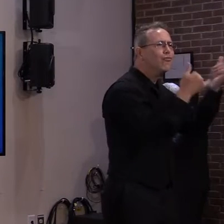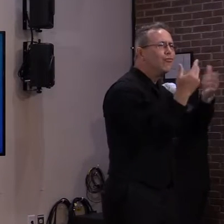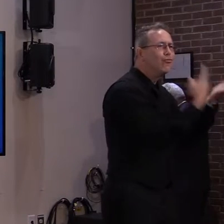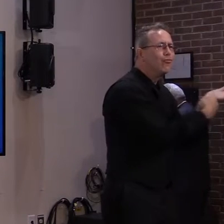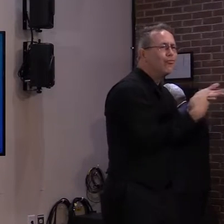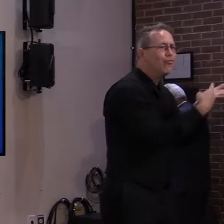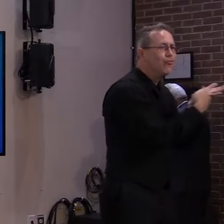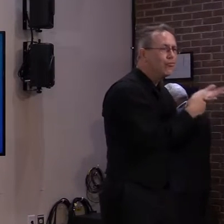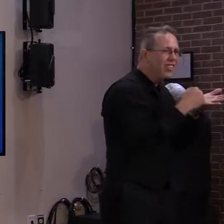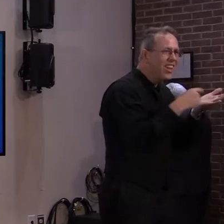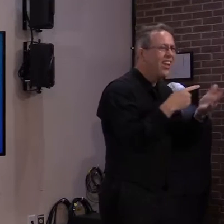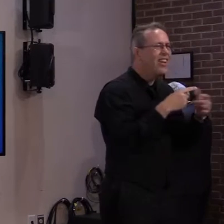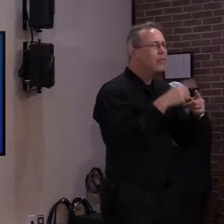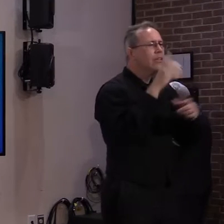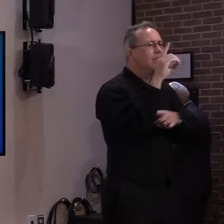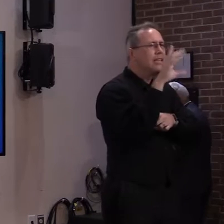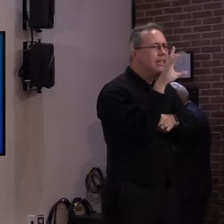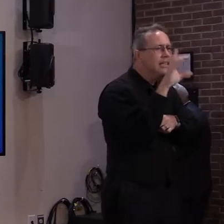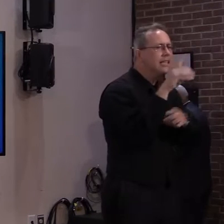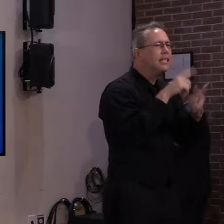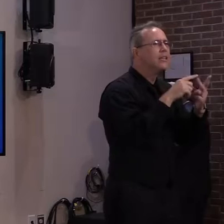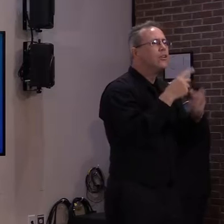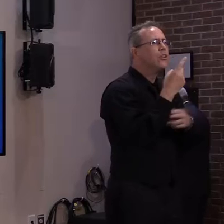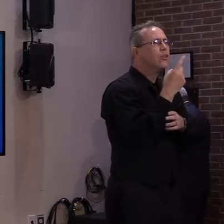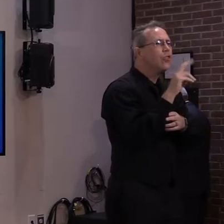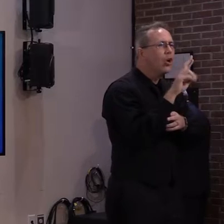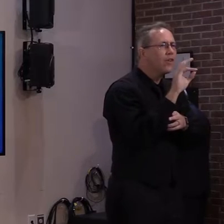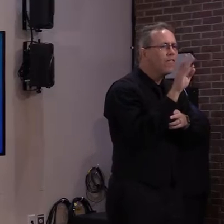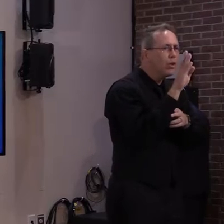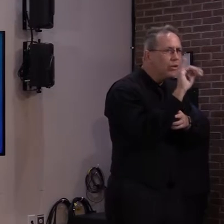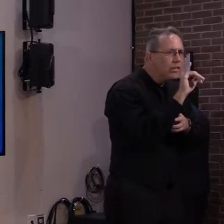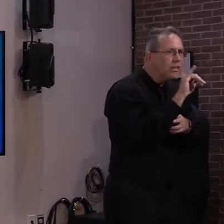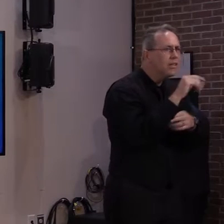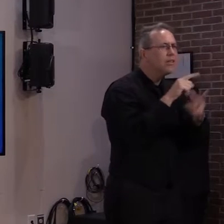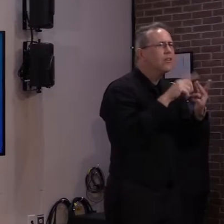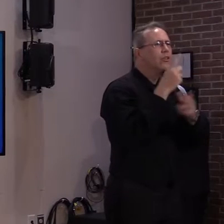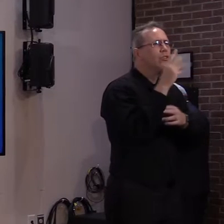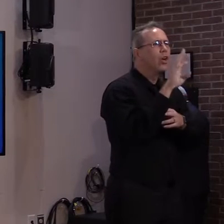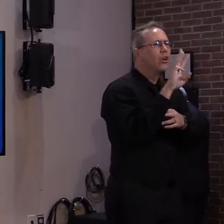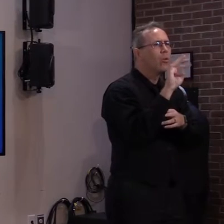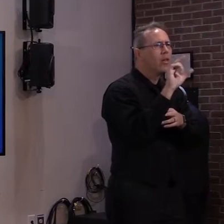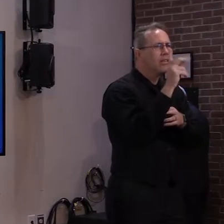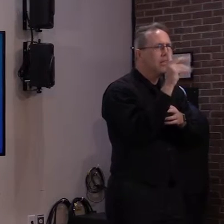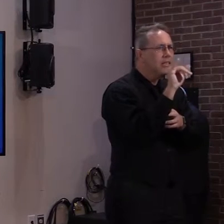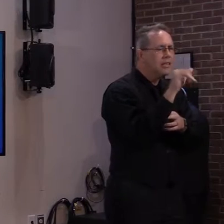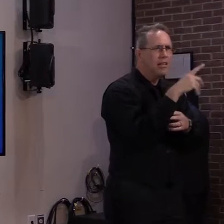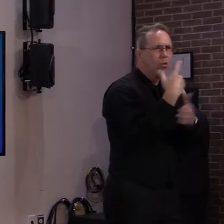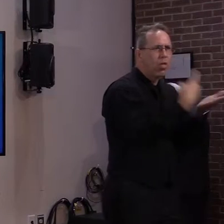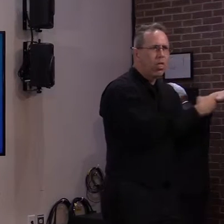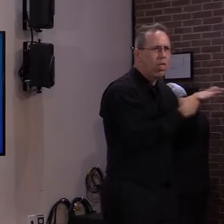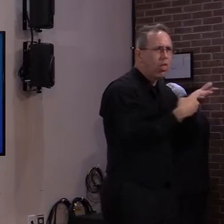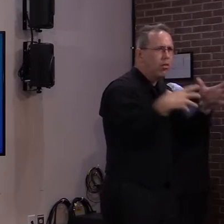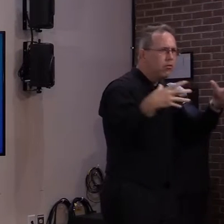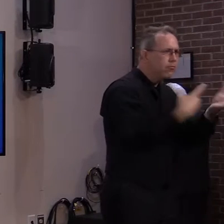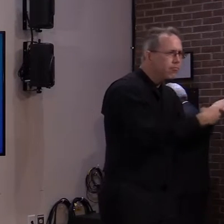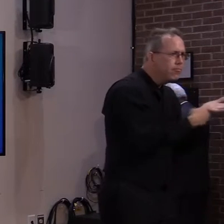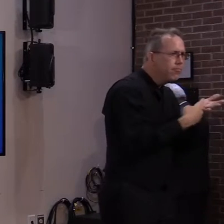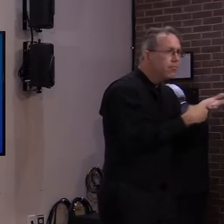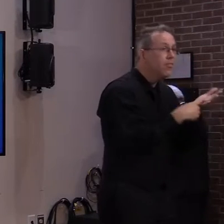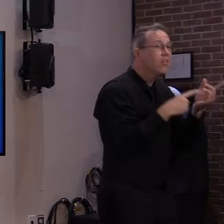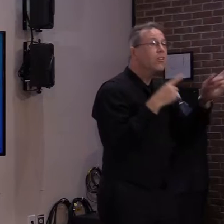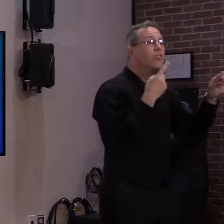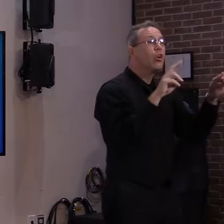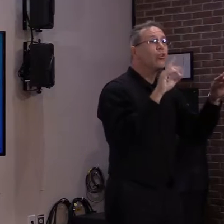Director Dr. Walensky, Dr. Fauci, and other governors. Notably, Dr. Fauci had said he